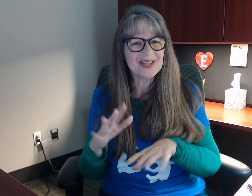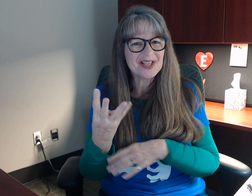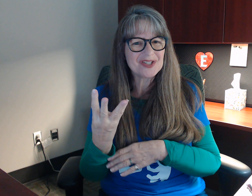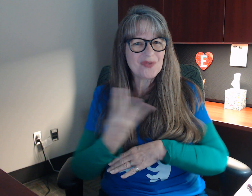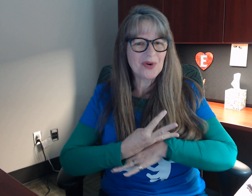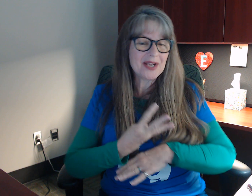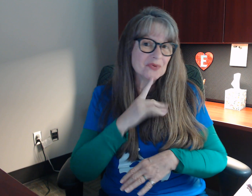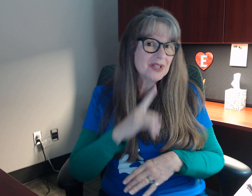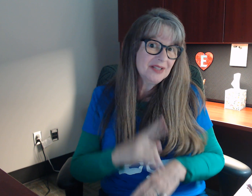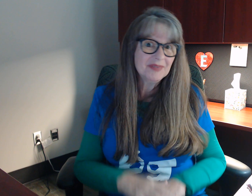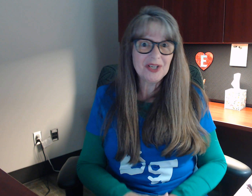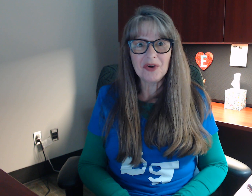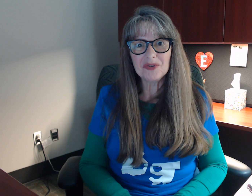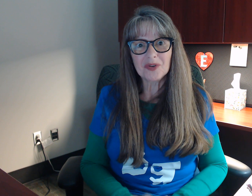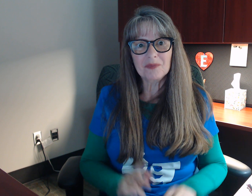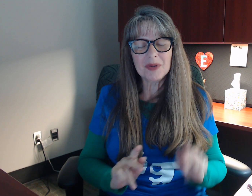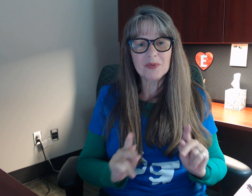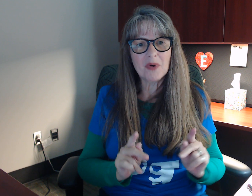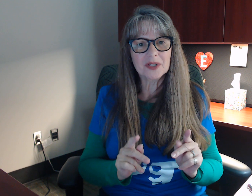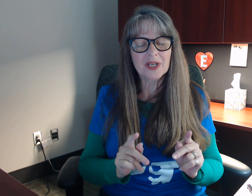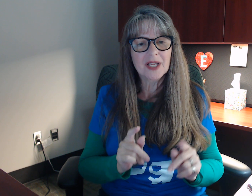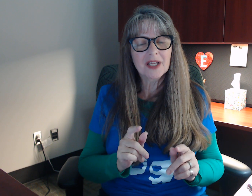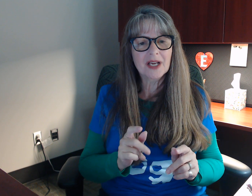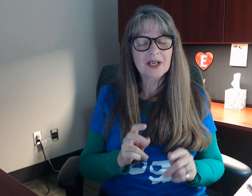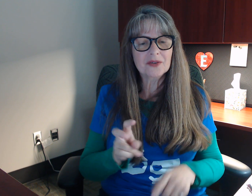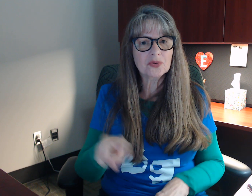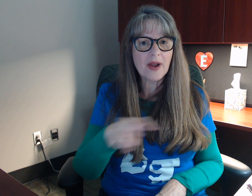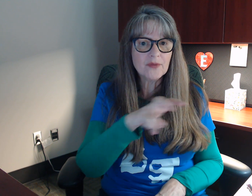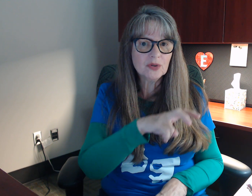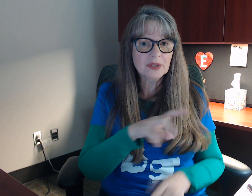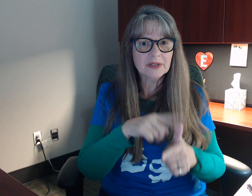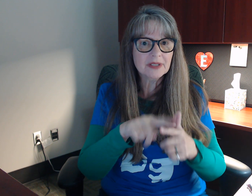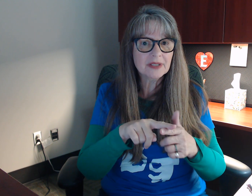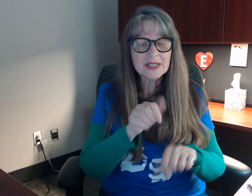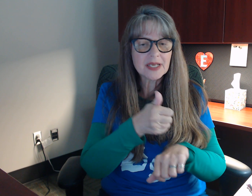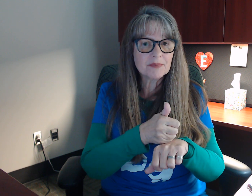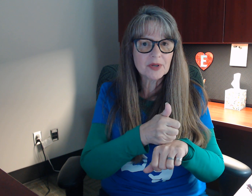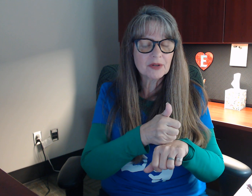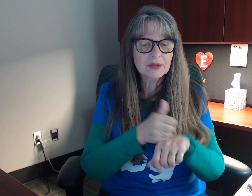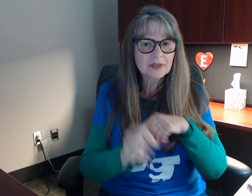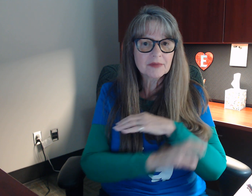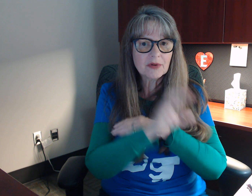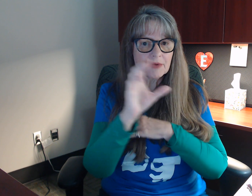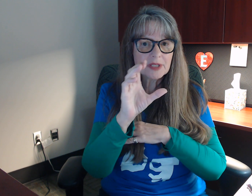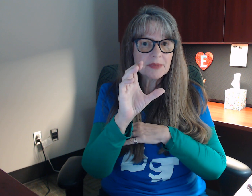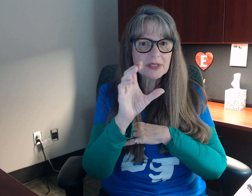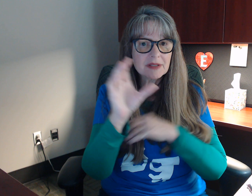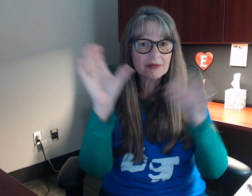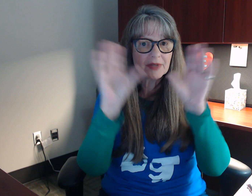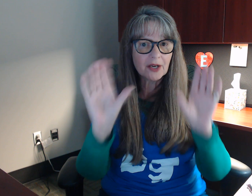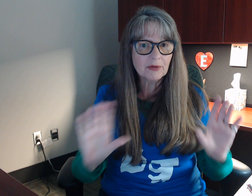that's 4 days, really. So if people want to travel, and then they set up their Christmas